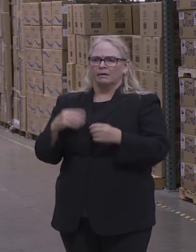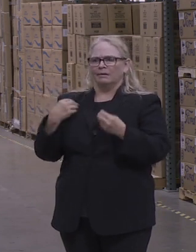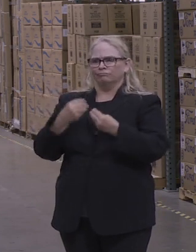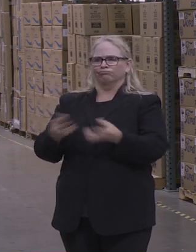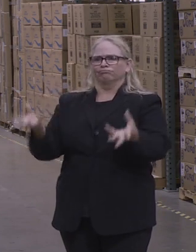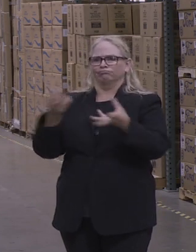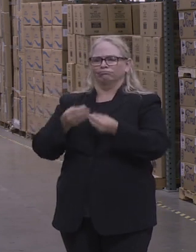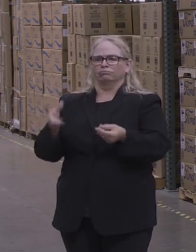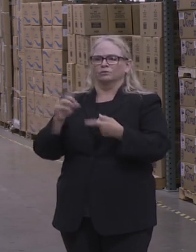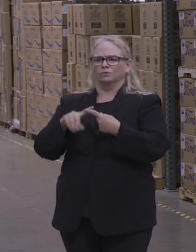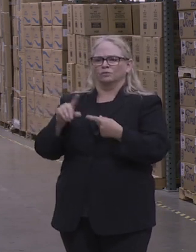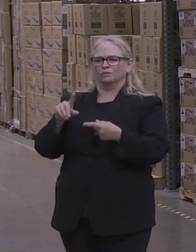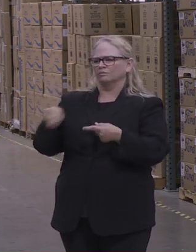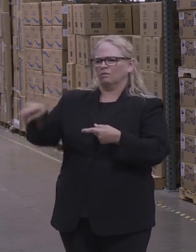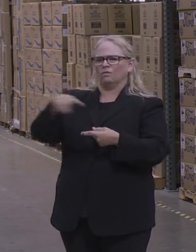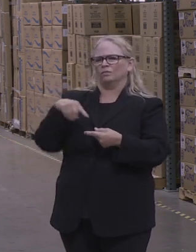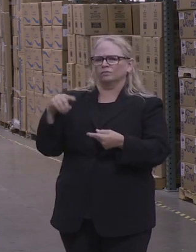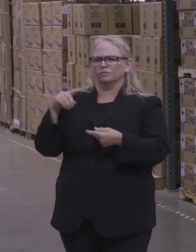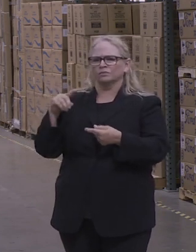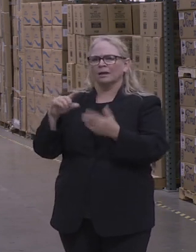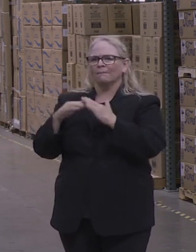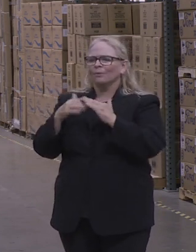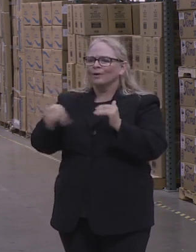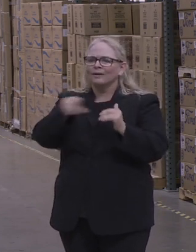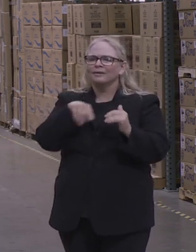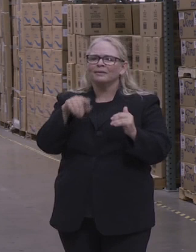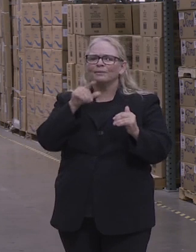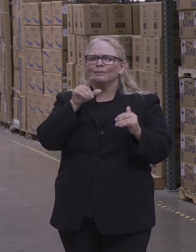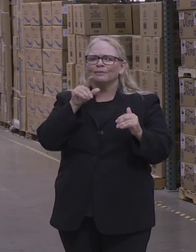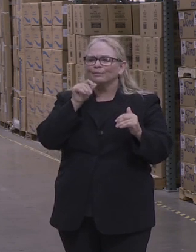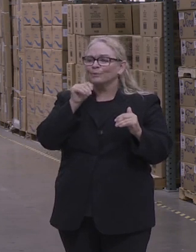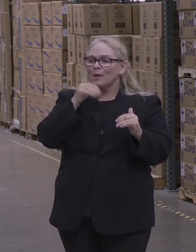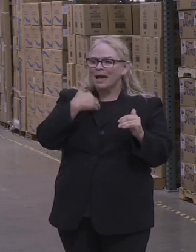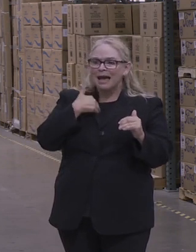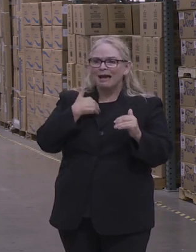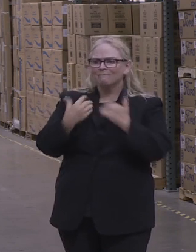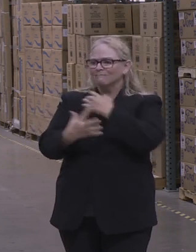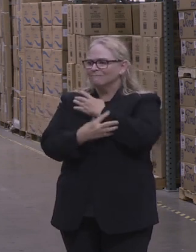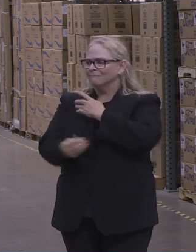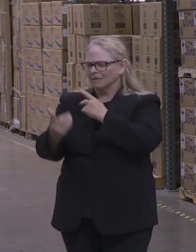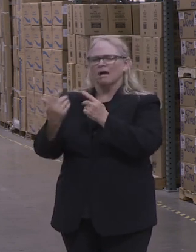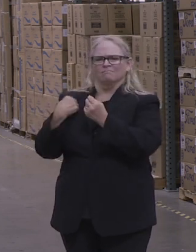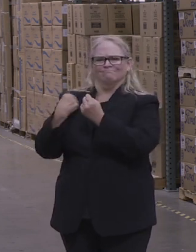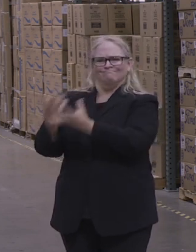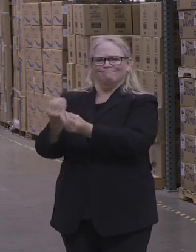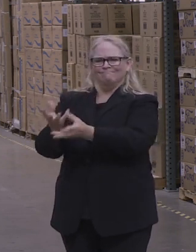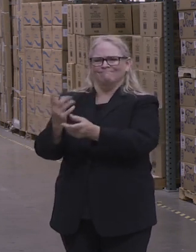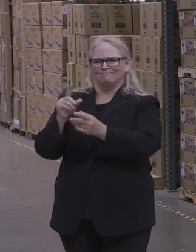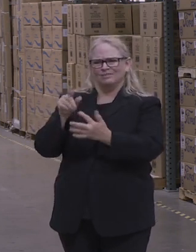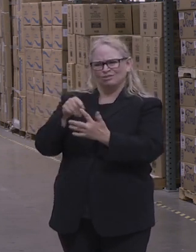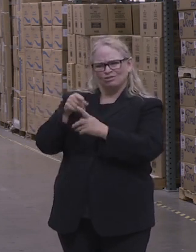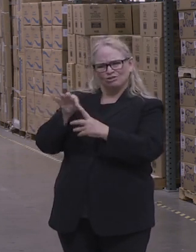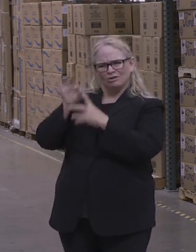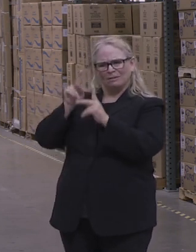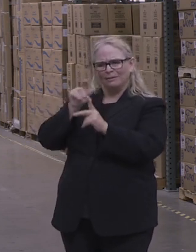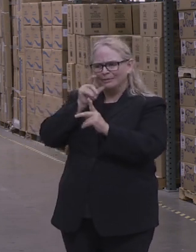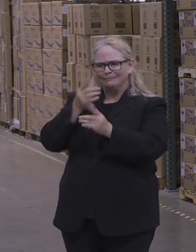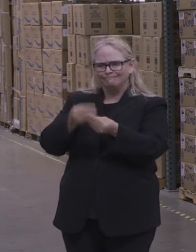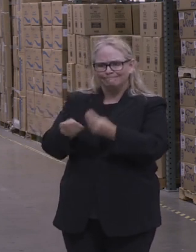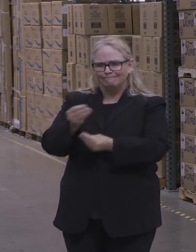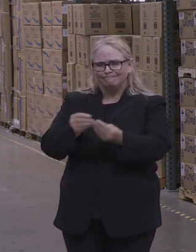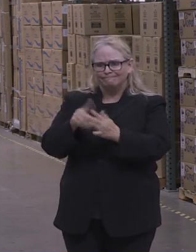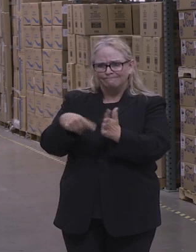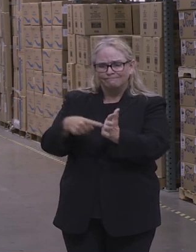LEEs, disproportionately, that have an overrepresentation of people that are in desperate need of these devices.